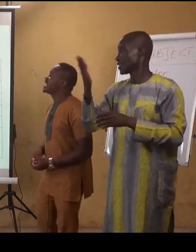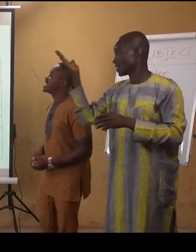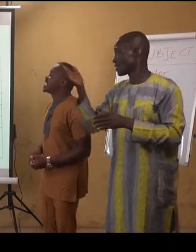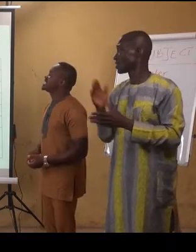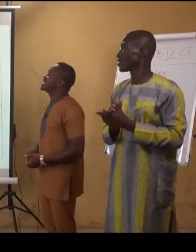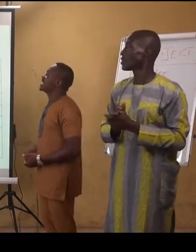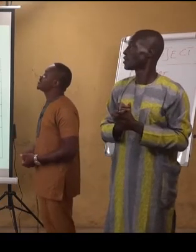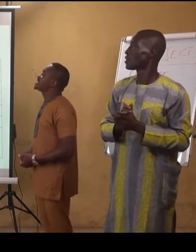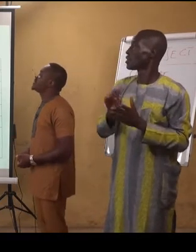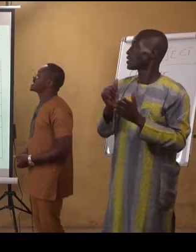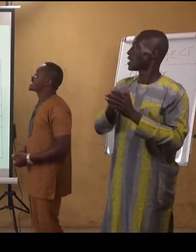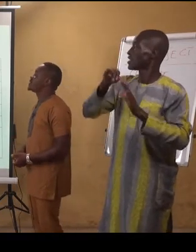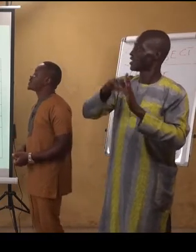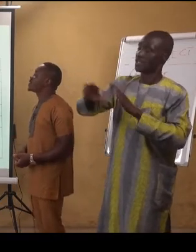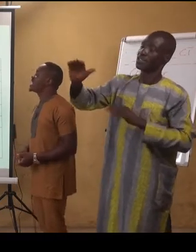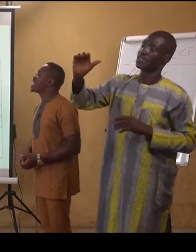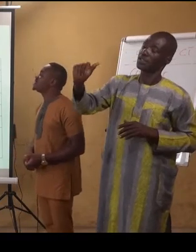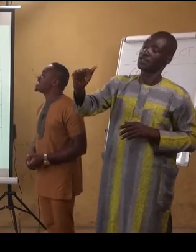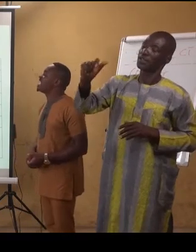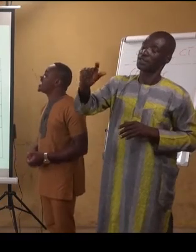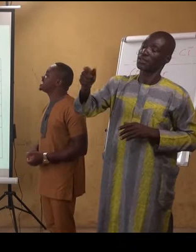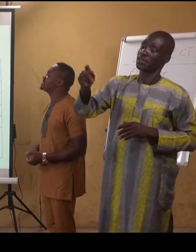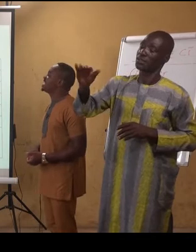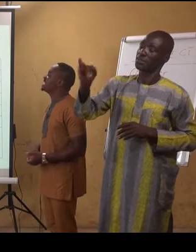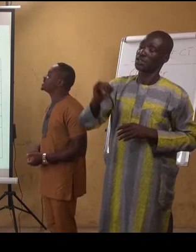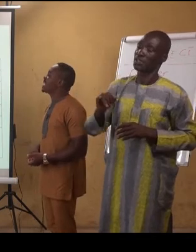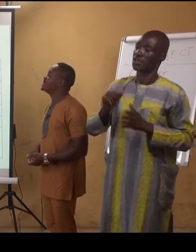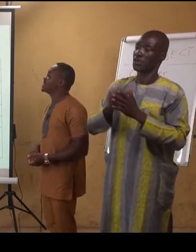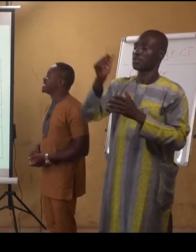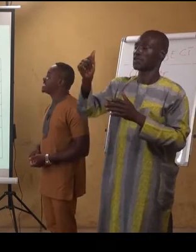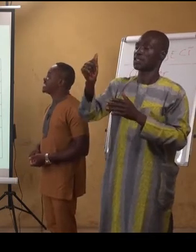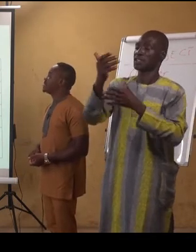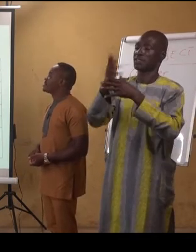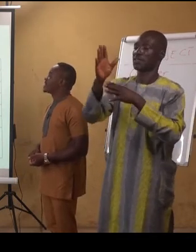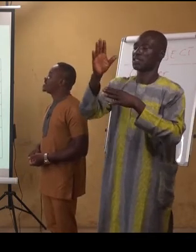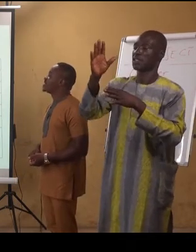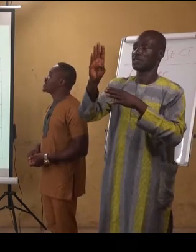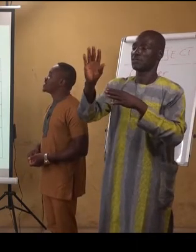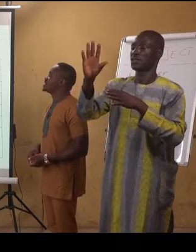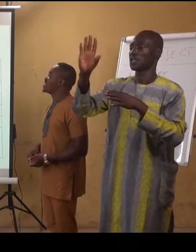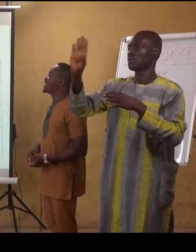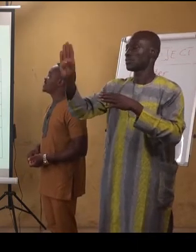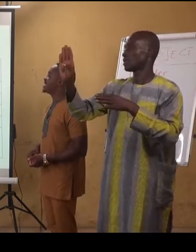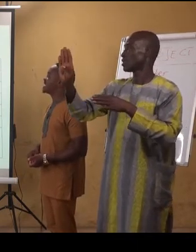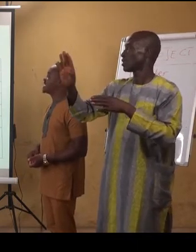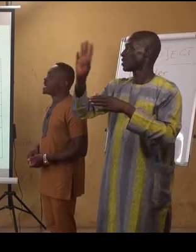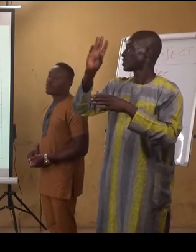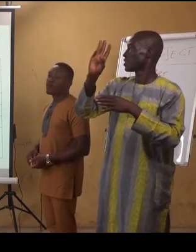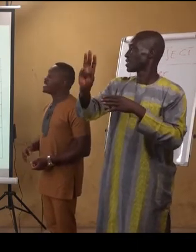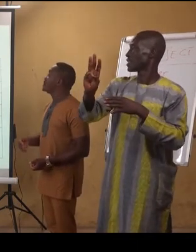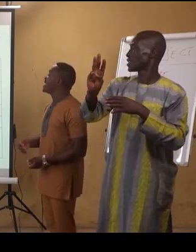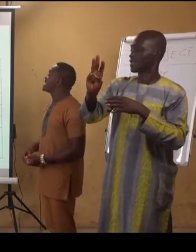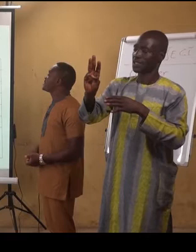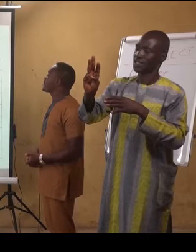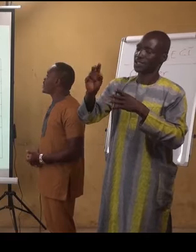here that in an algebraic expression, we have A divided by B, e.g. 6 divided by 3.